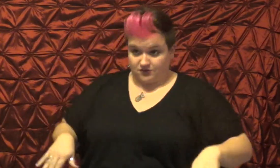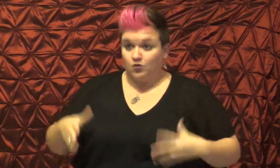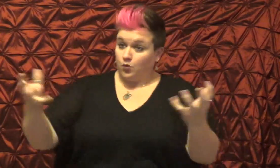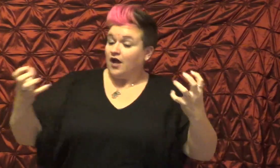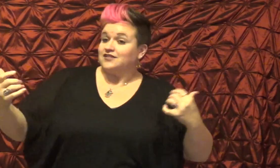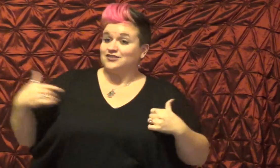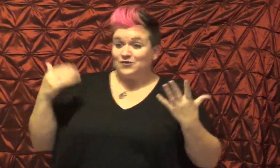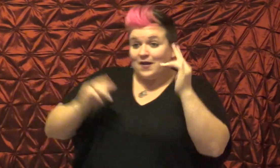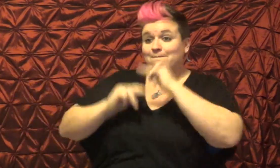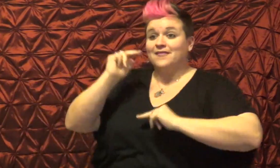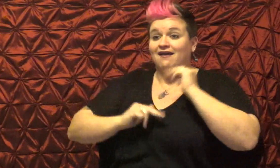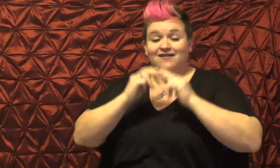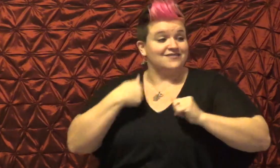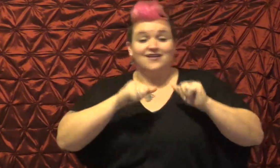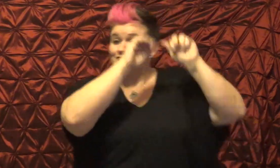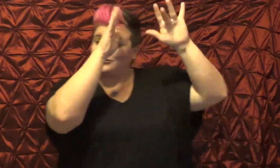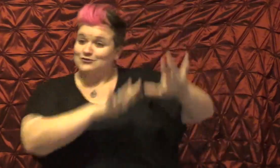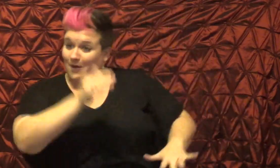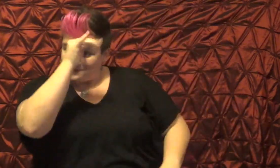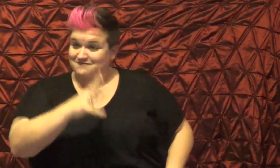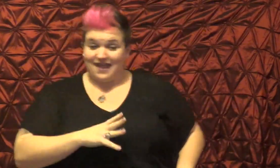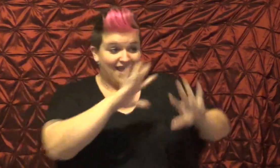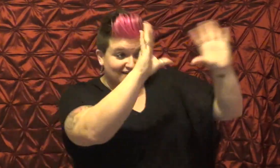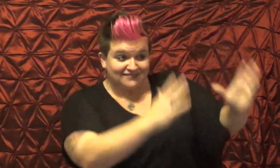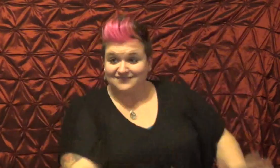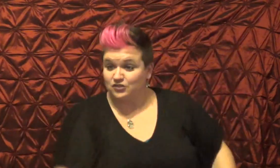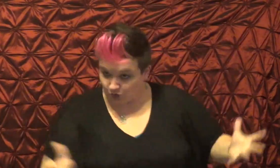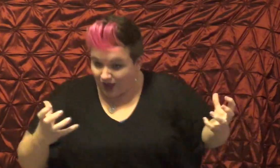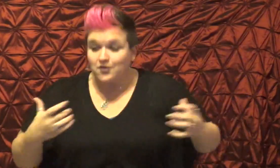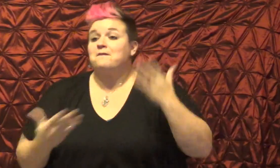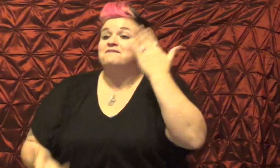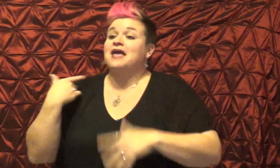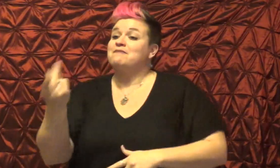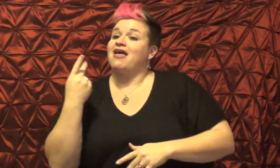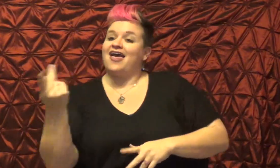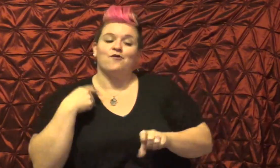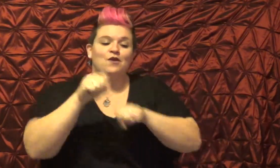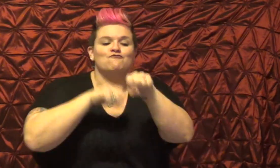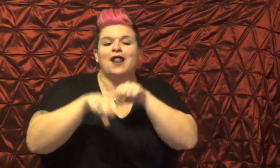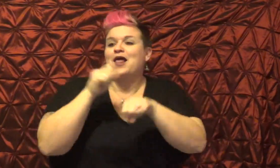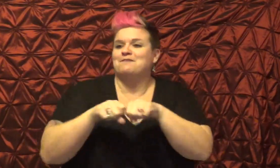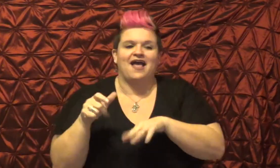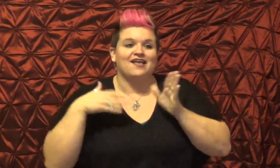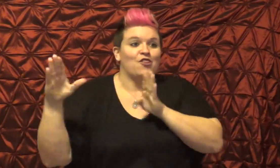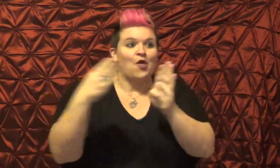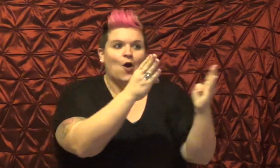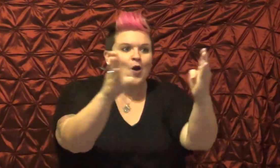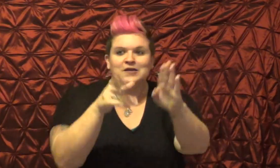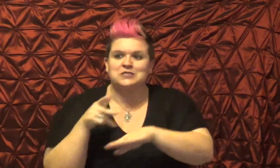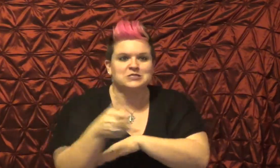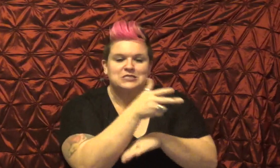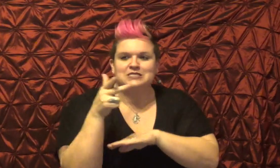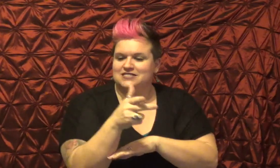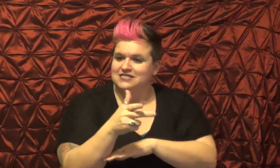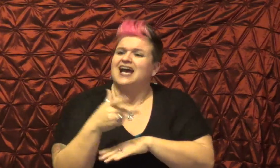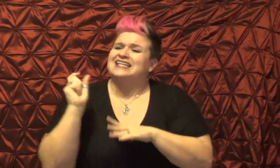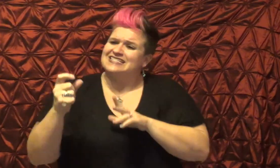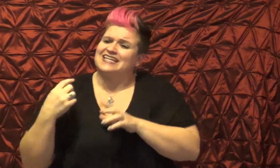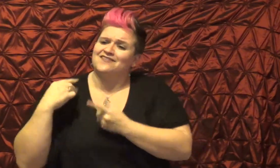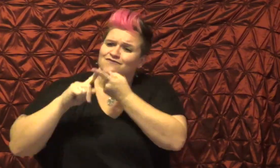bye. Do you want to build a snowman? Or ride our bike around the halls? Think some company's